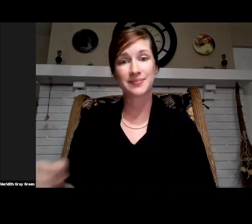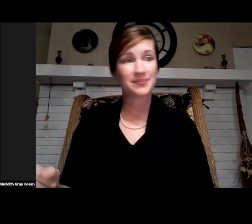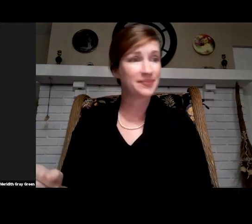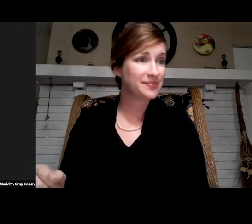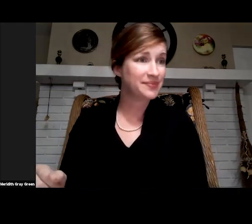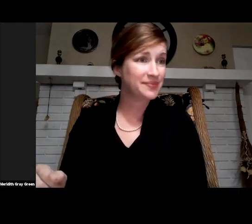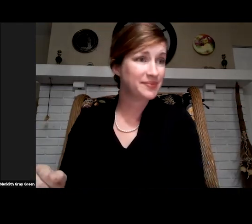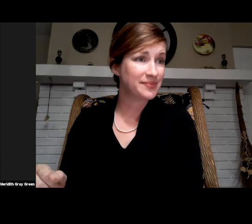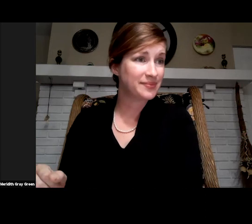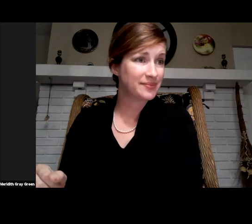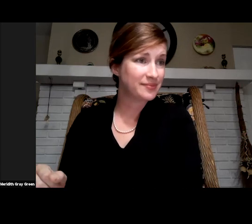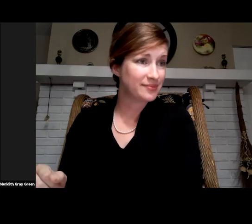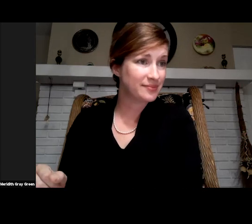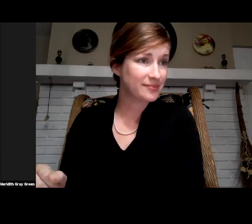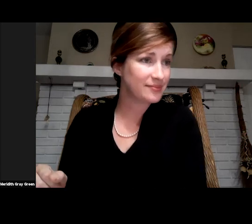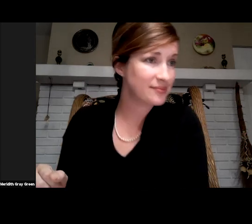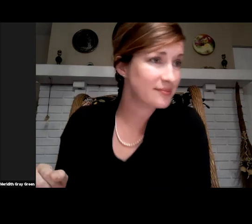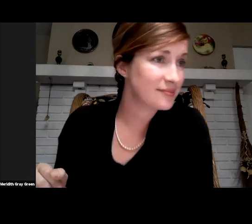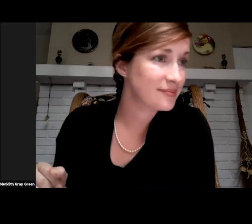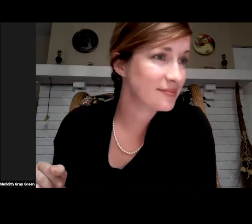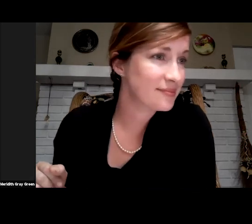Okay, the last one.